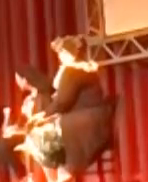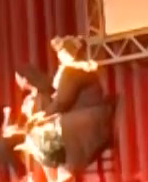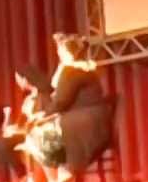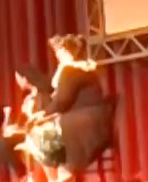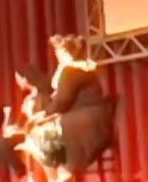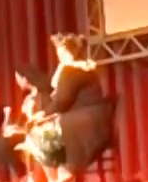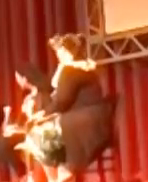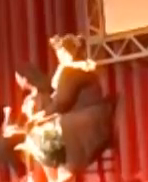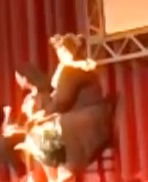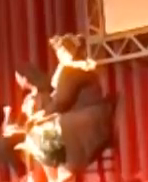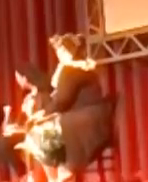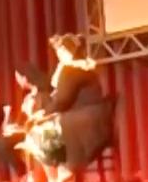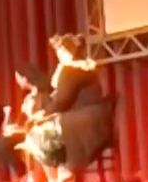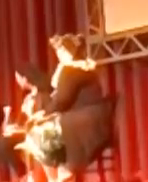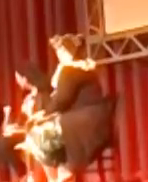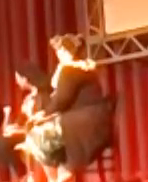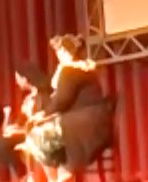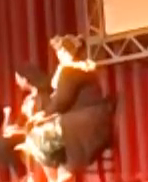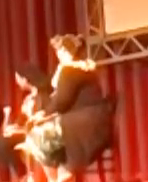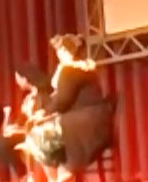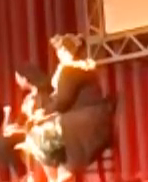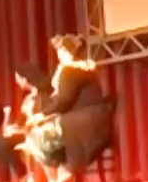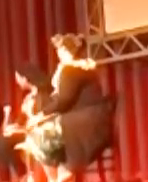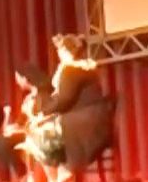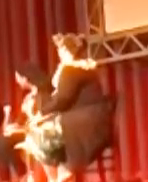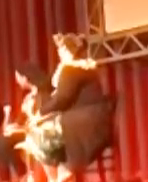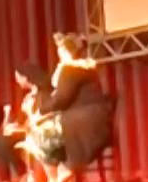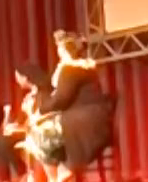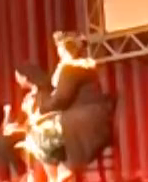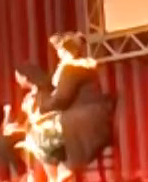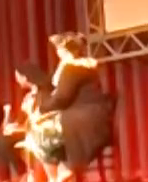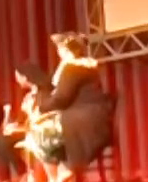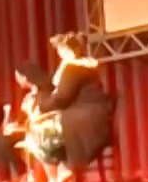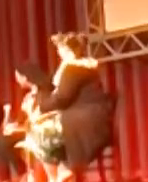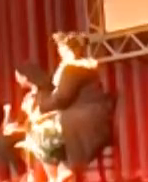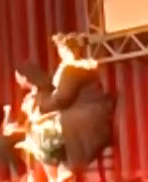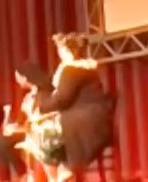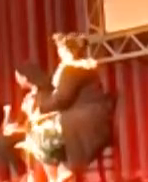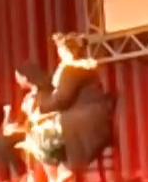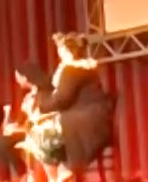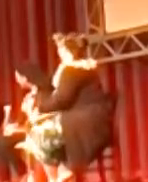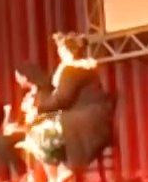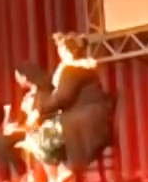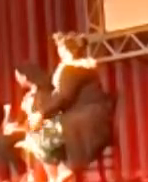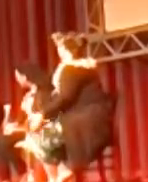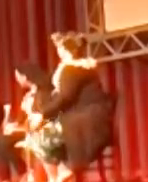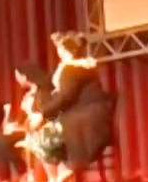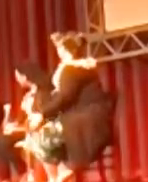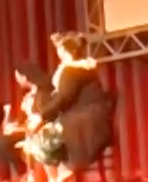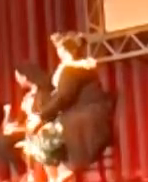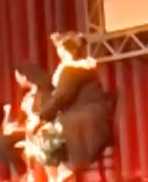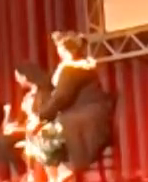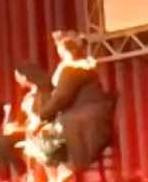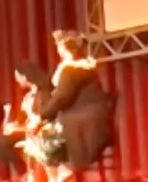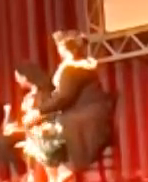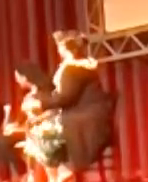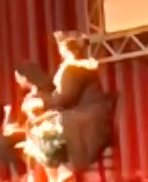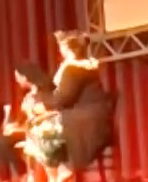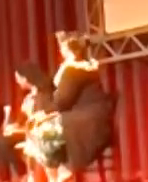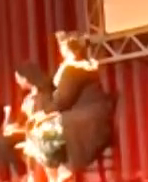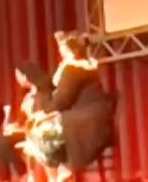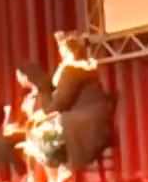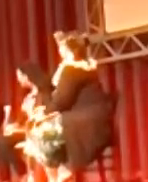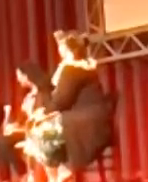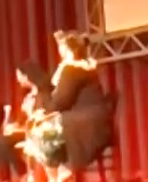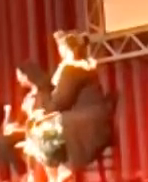the ConFest, and specifically as one of the advisors for the 10-minute play. And I'll also share something about